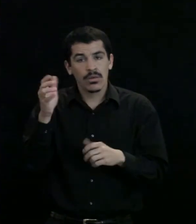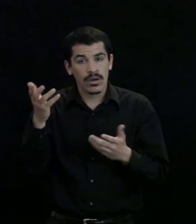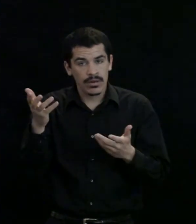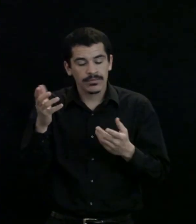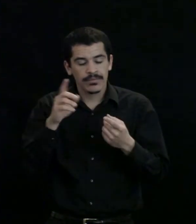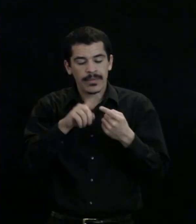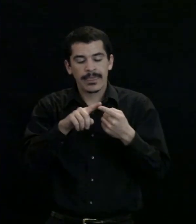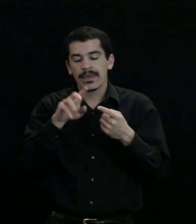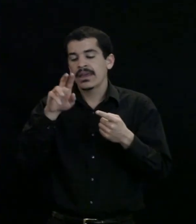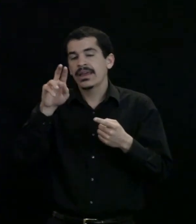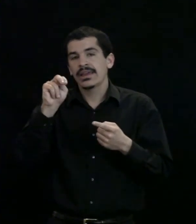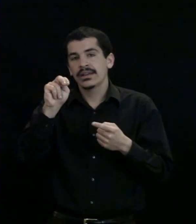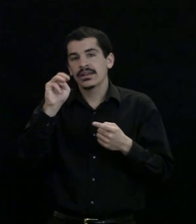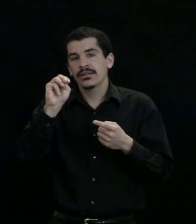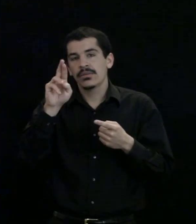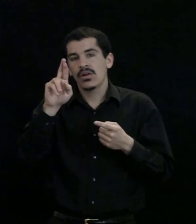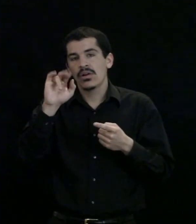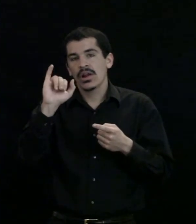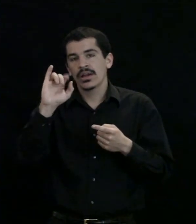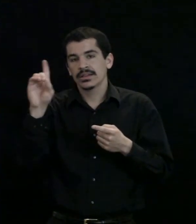NMRID,